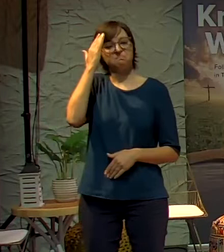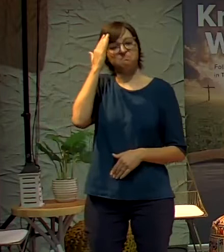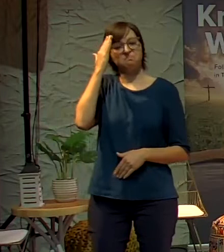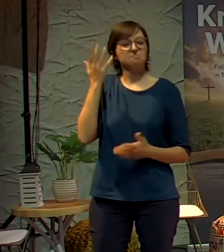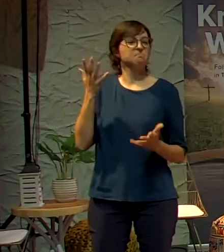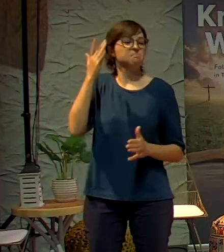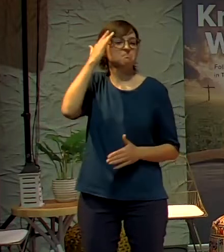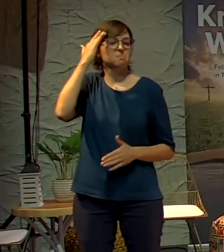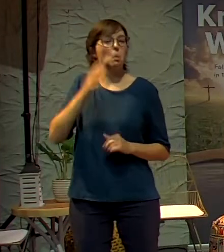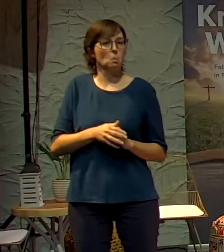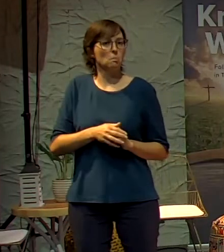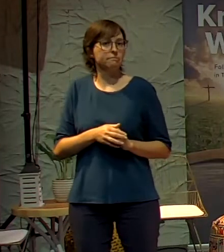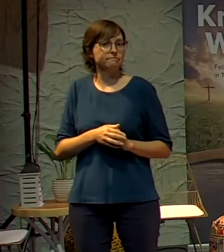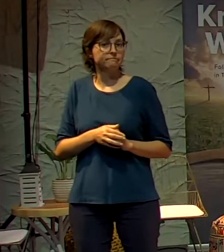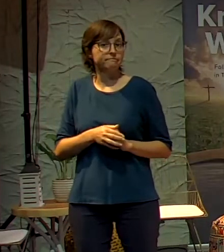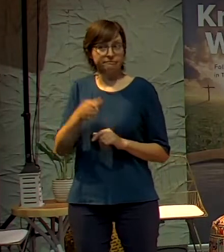than you actually do.